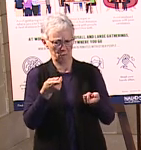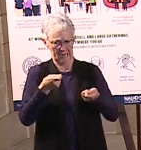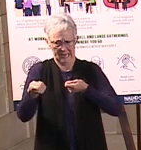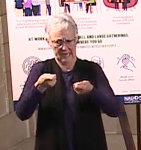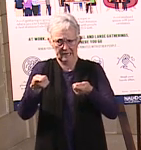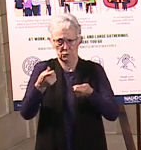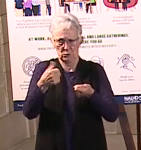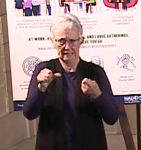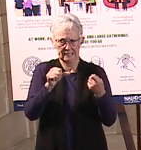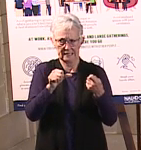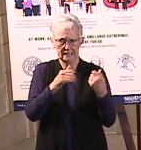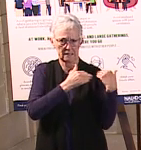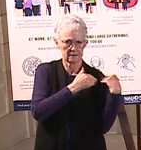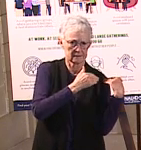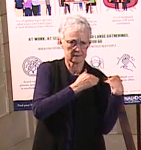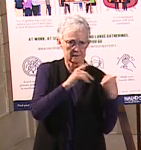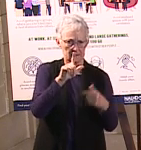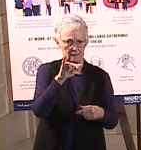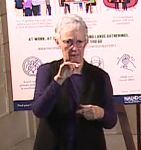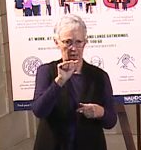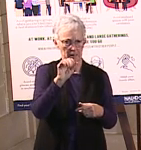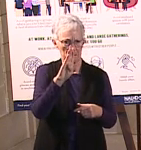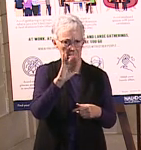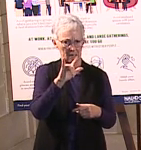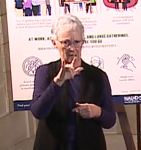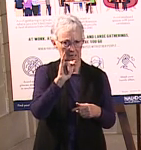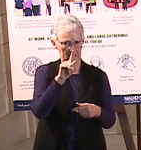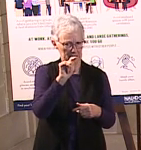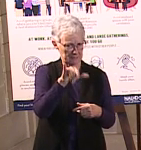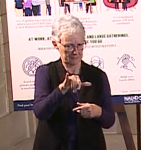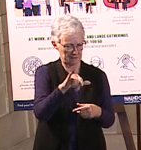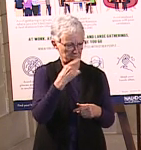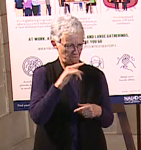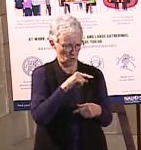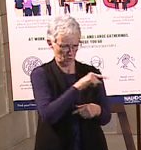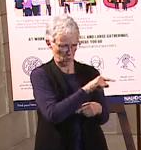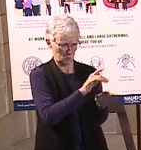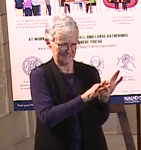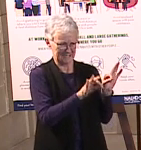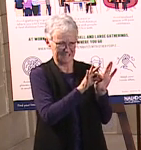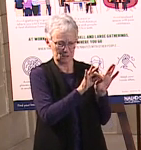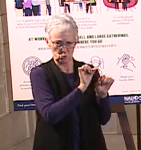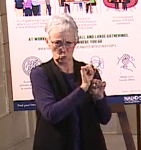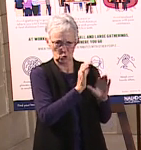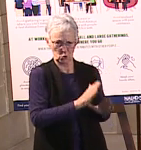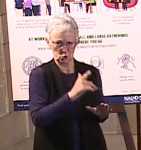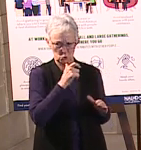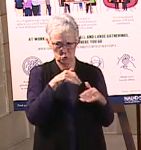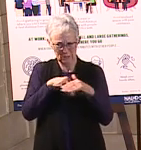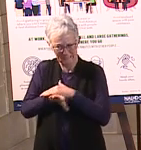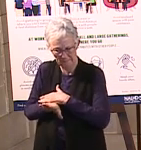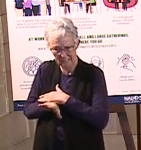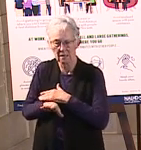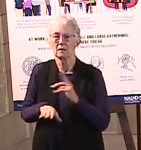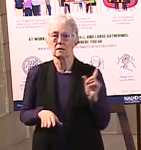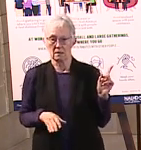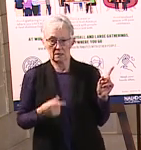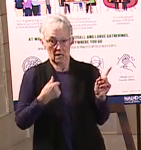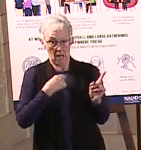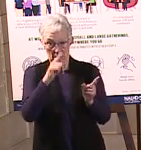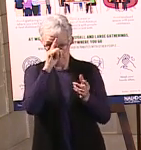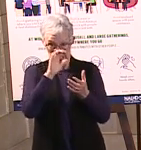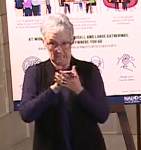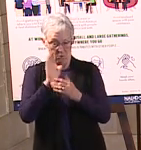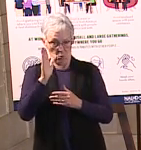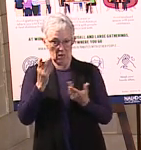occur related to the essential caregiving program? And actually what will happen, or I believe what will happen, is